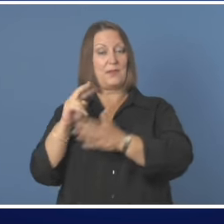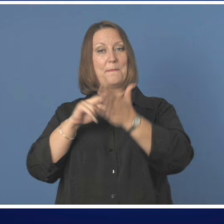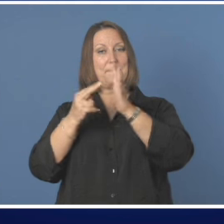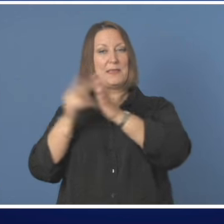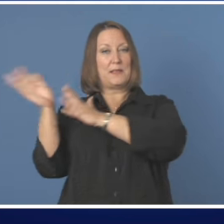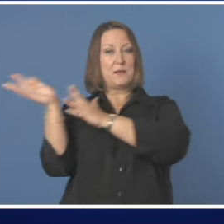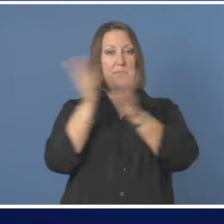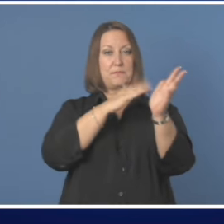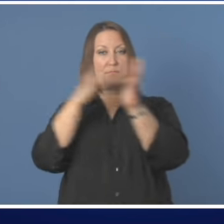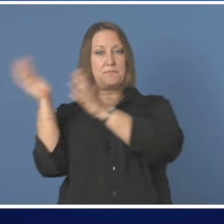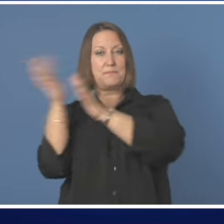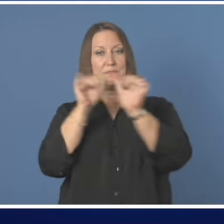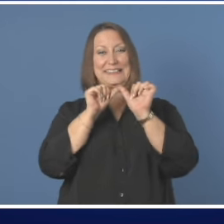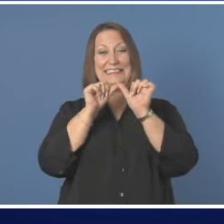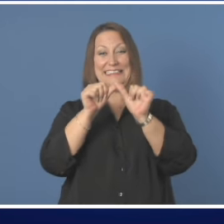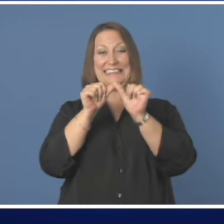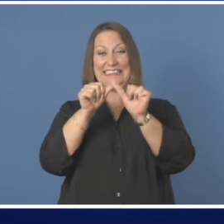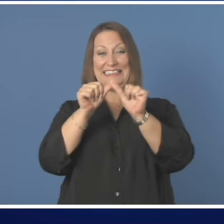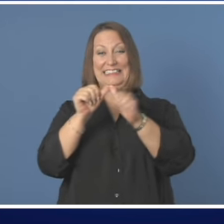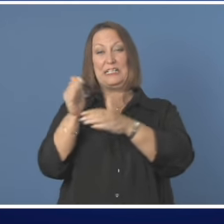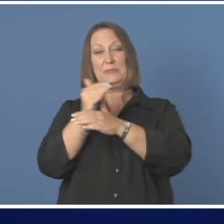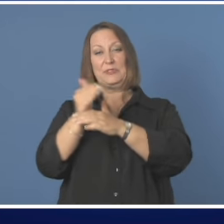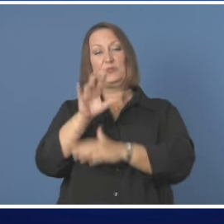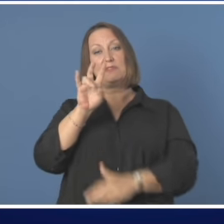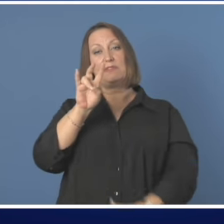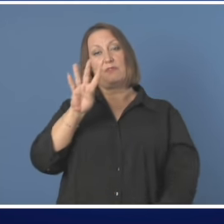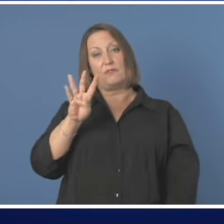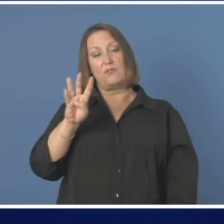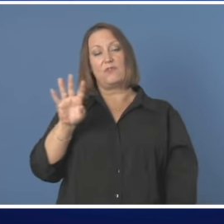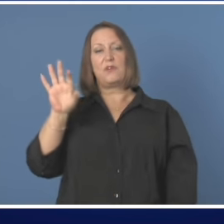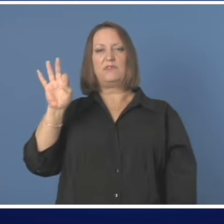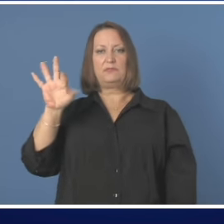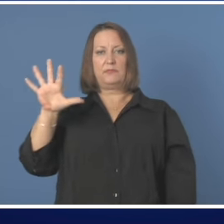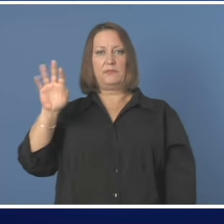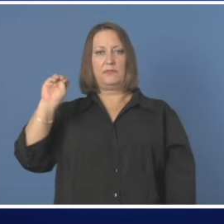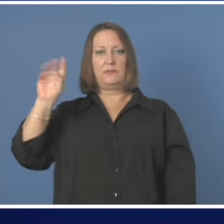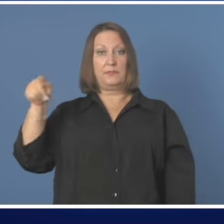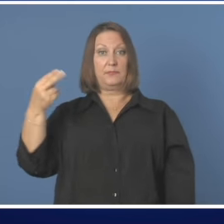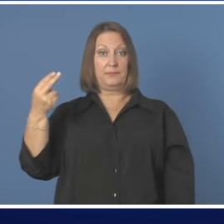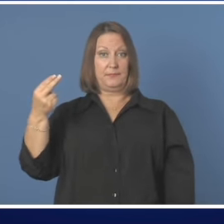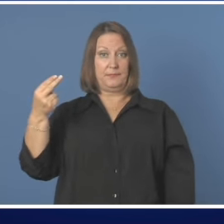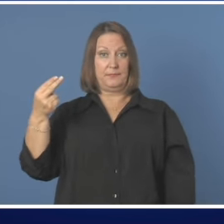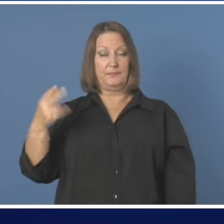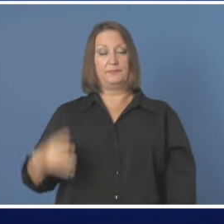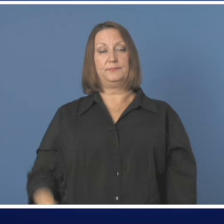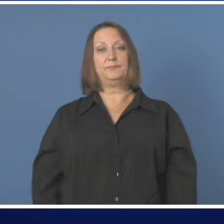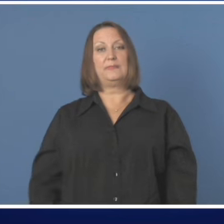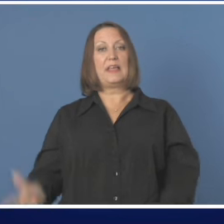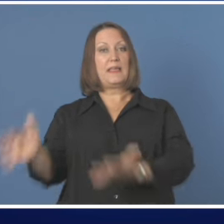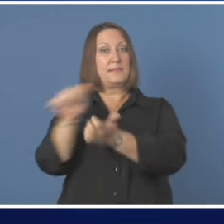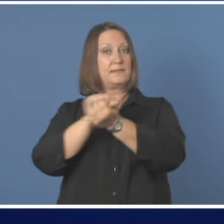Sustained winds 74 to 95 miles per hour.